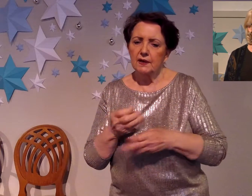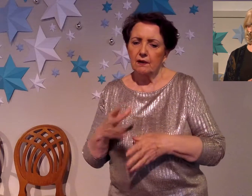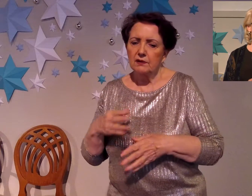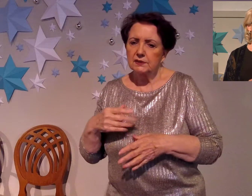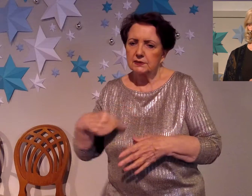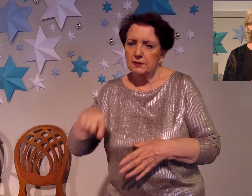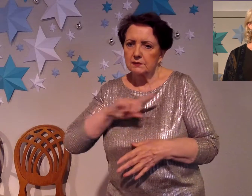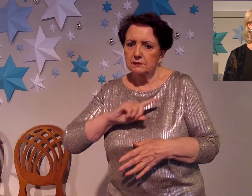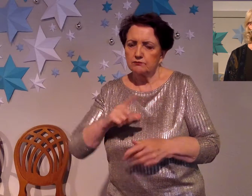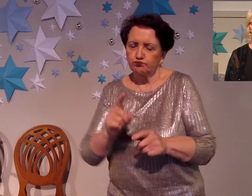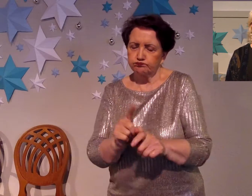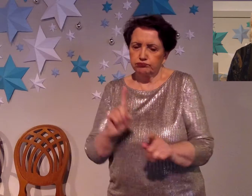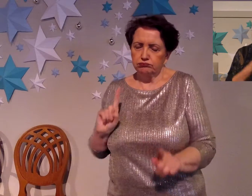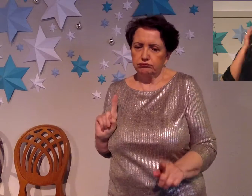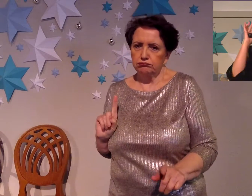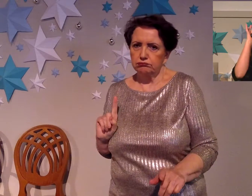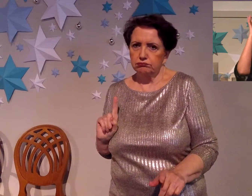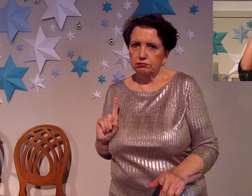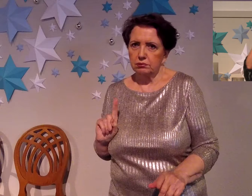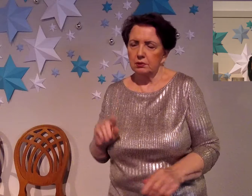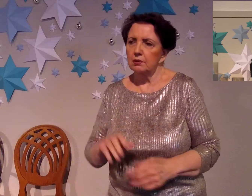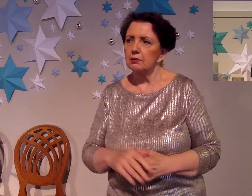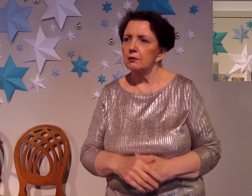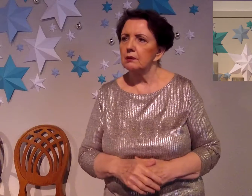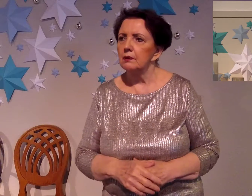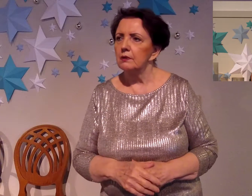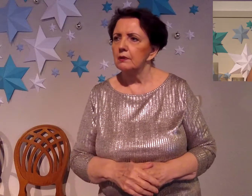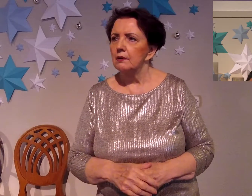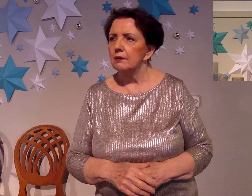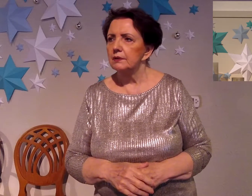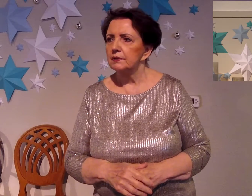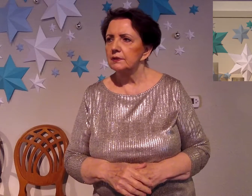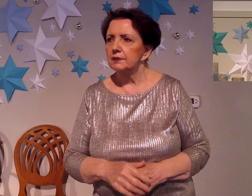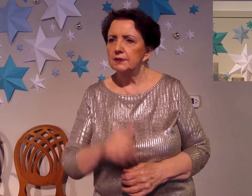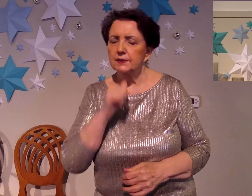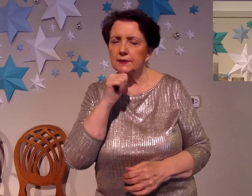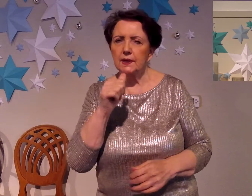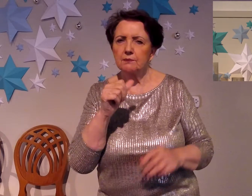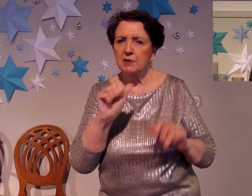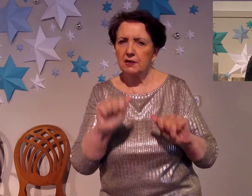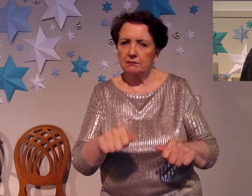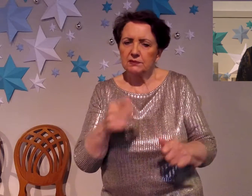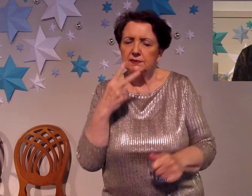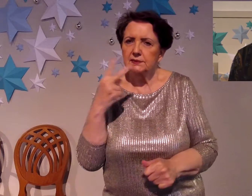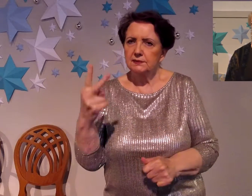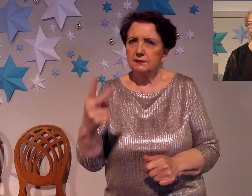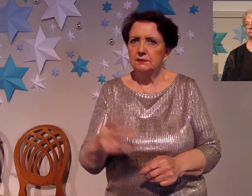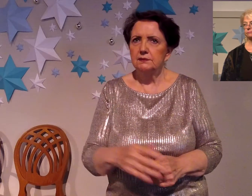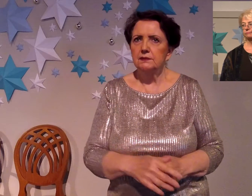contract, that causes us to not be able to see.